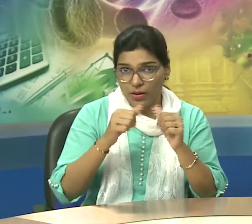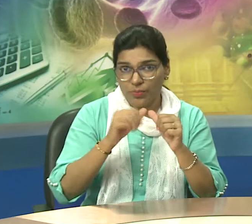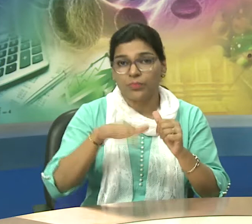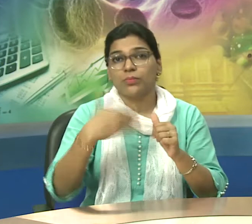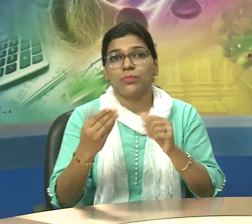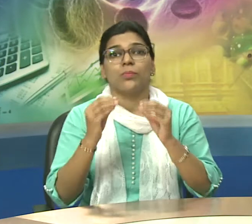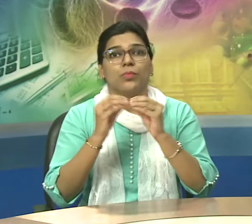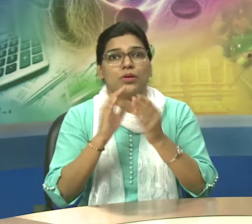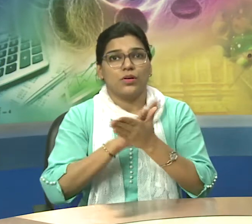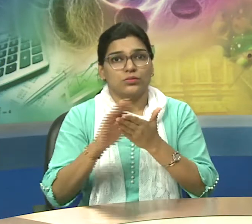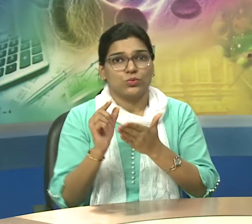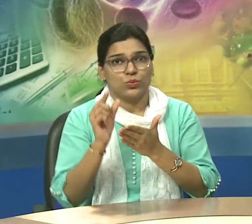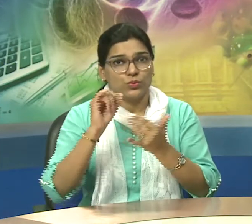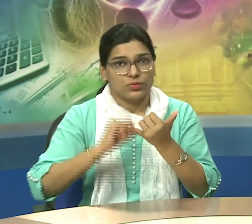Padma Bhushan